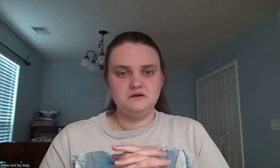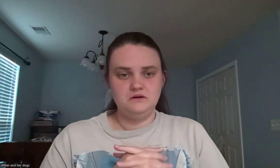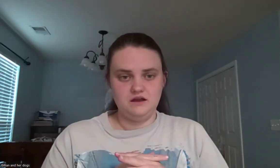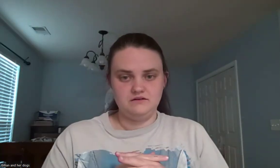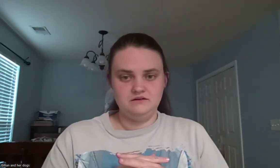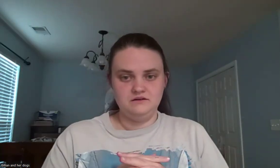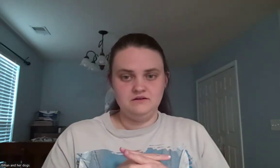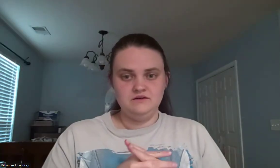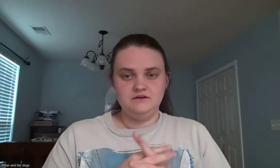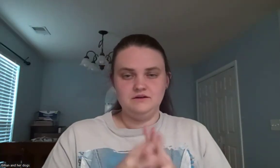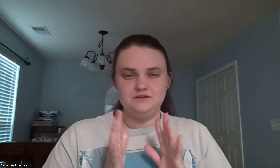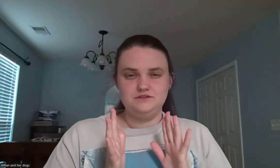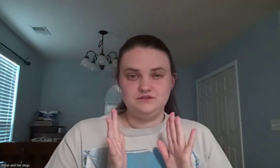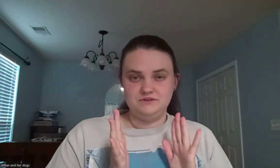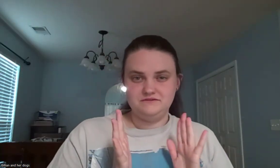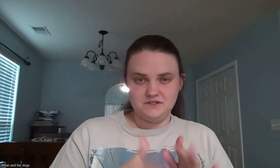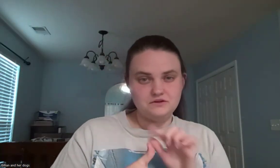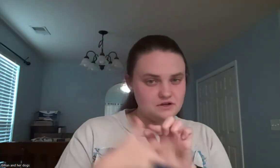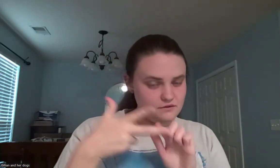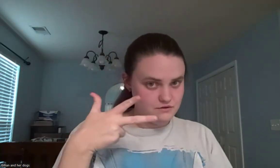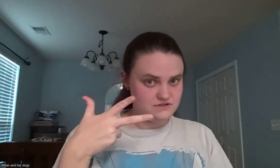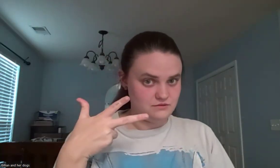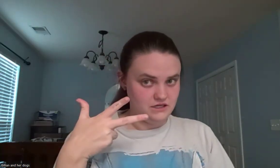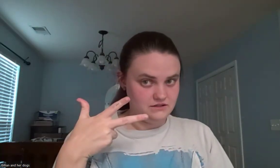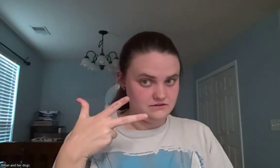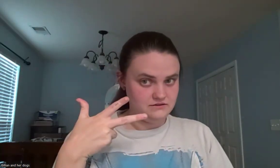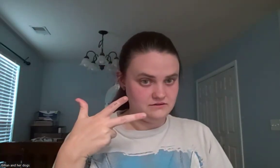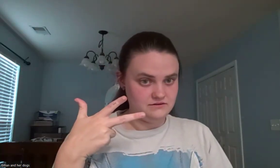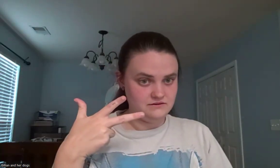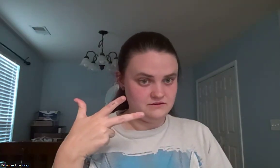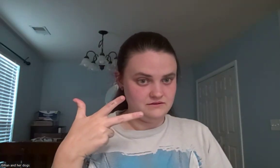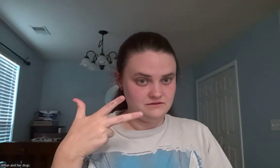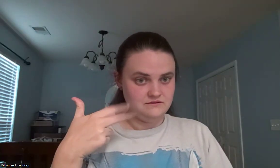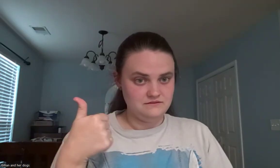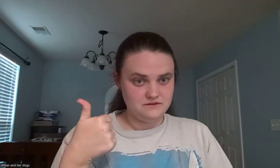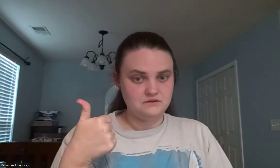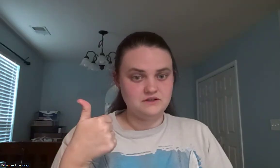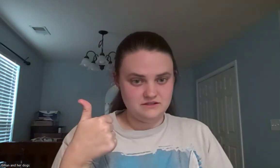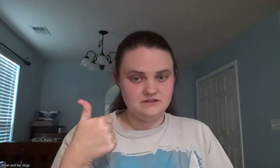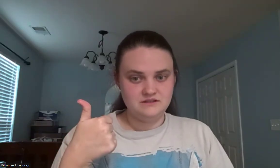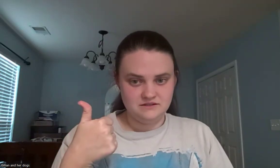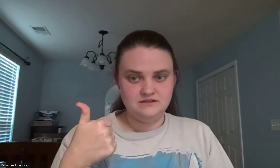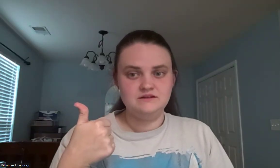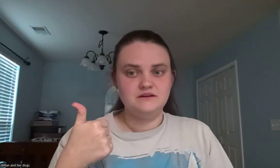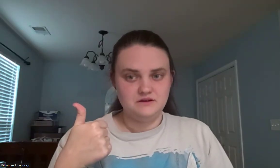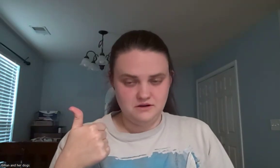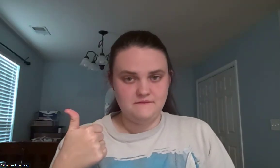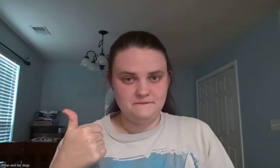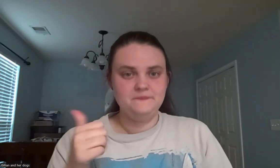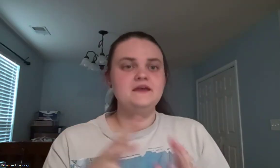Okay. Do we feel good on those three? Feel good? Okay.